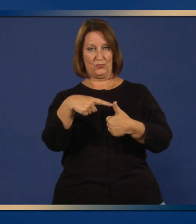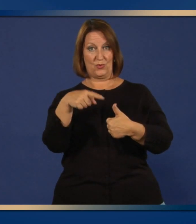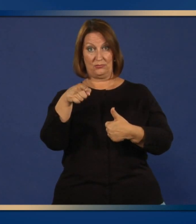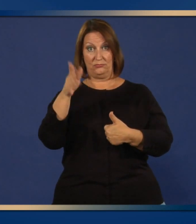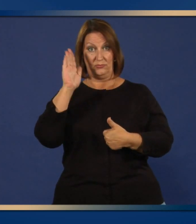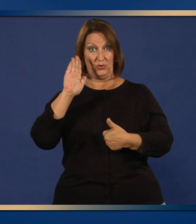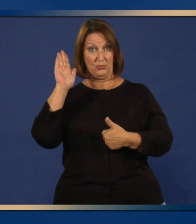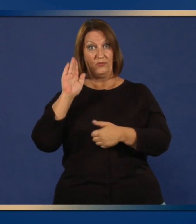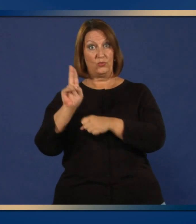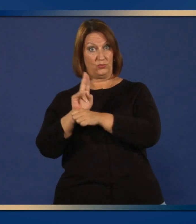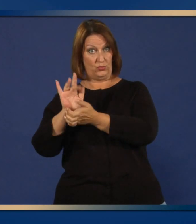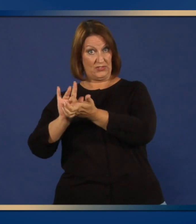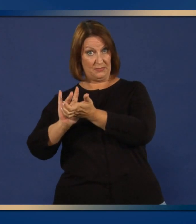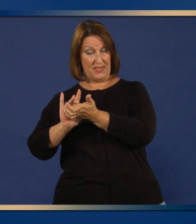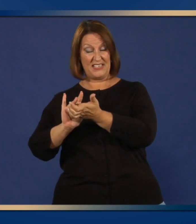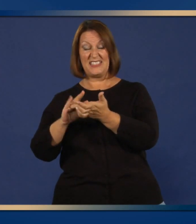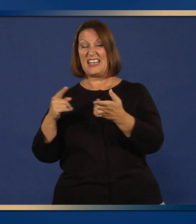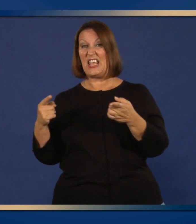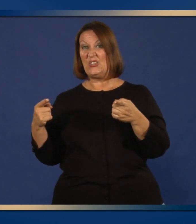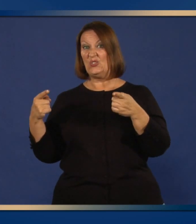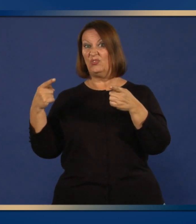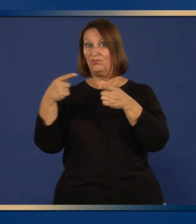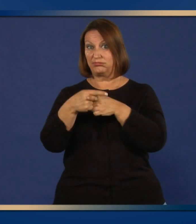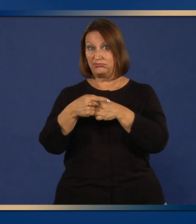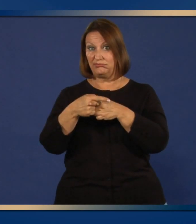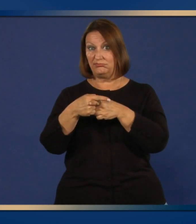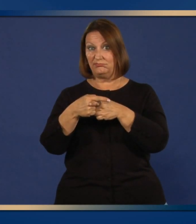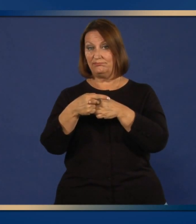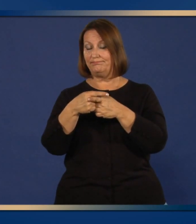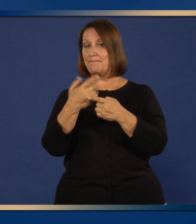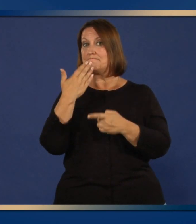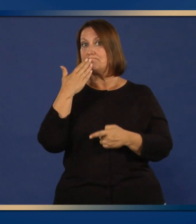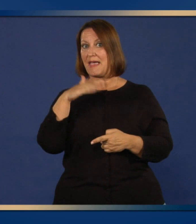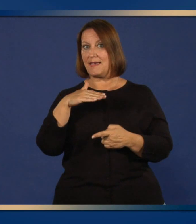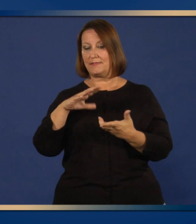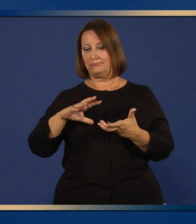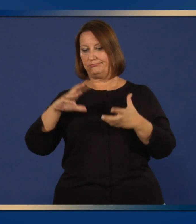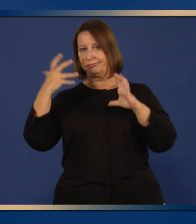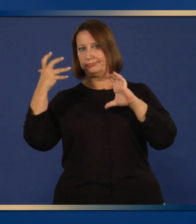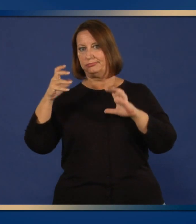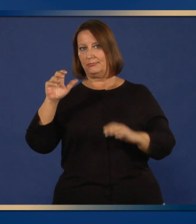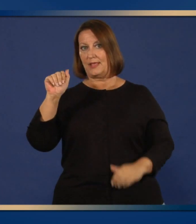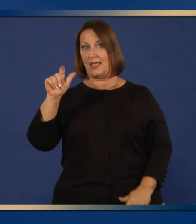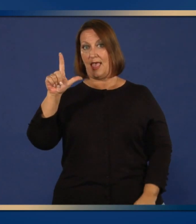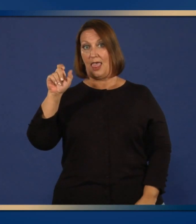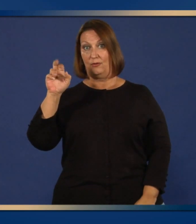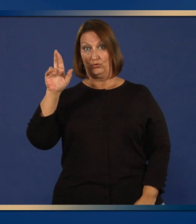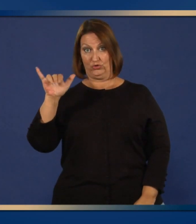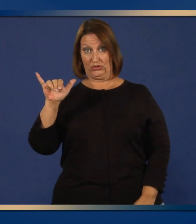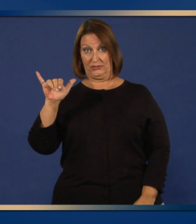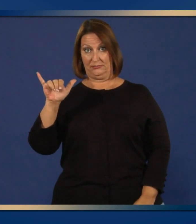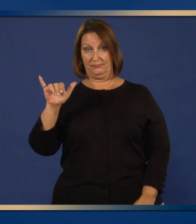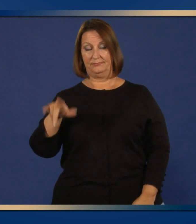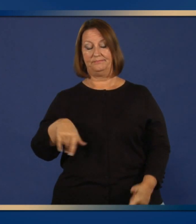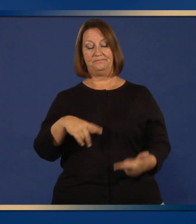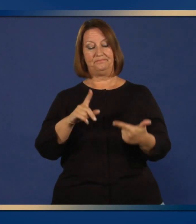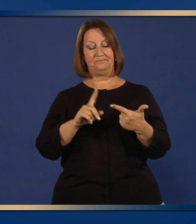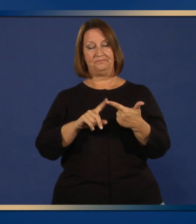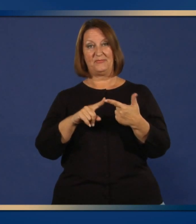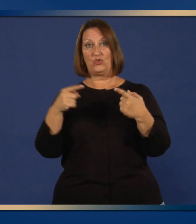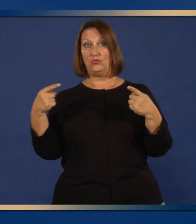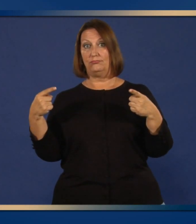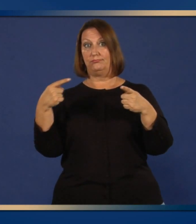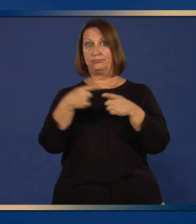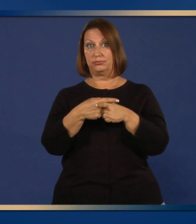Do not take Zenamavir if you have ever had a severe allergic reaction to Zenamavir